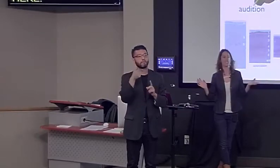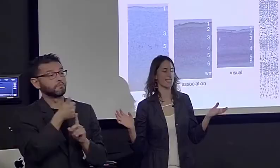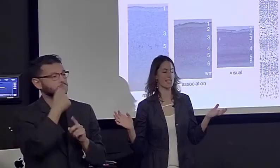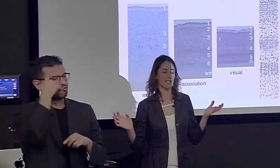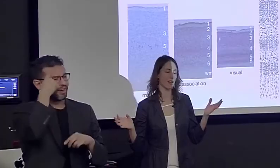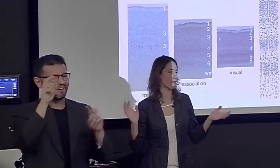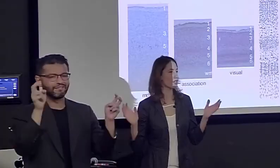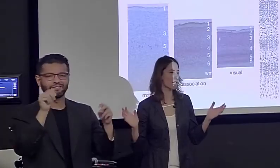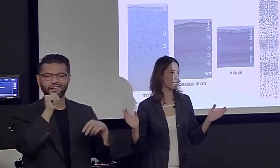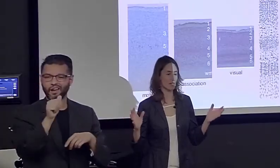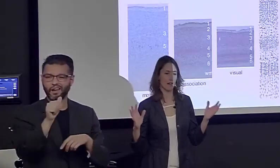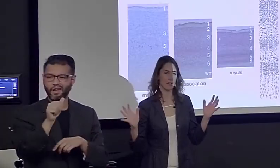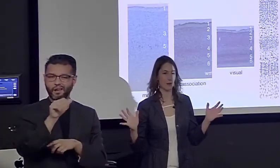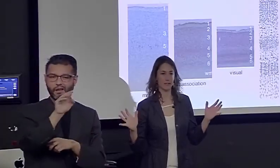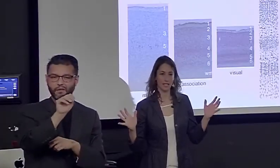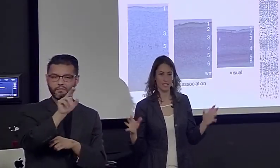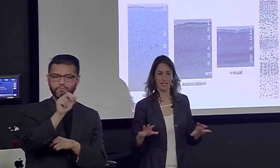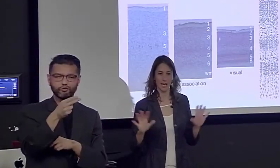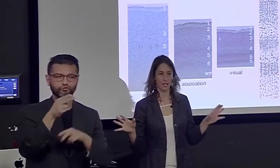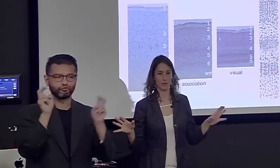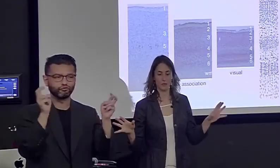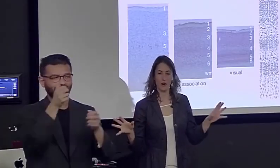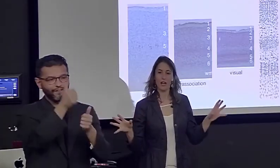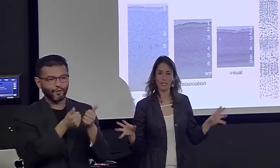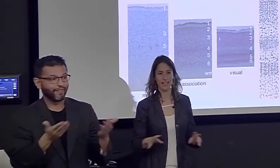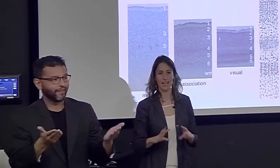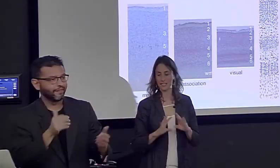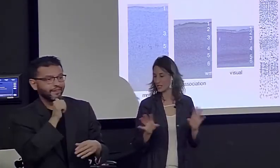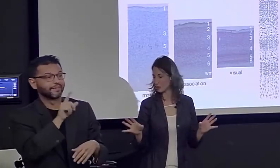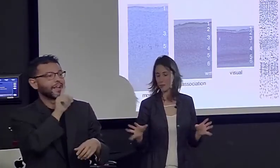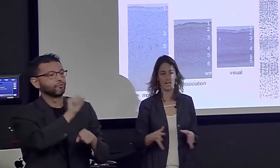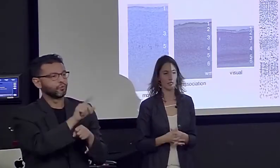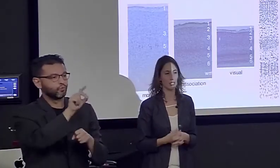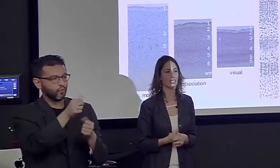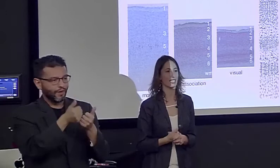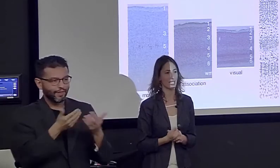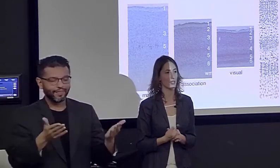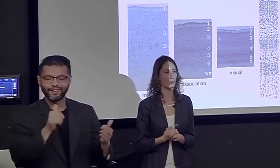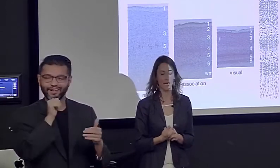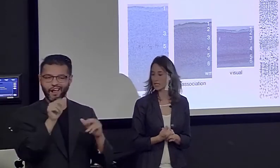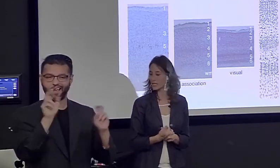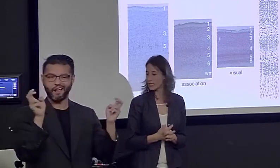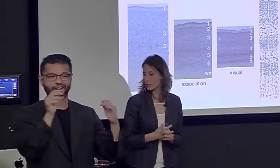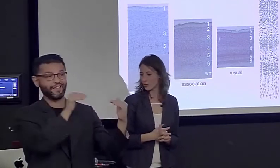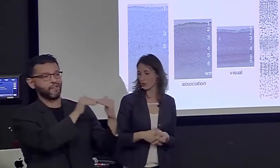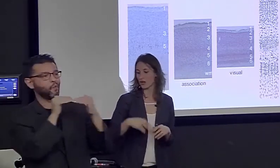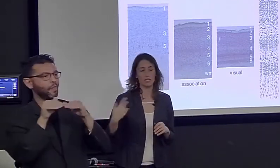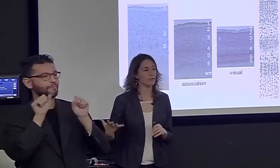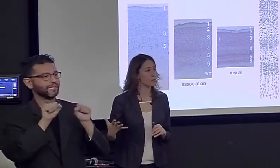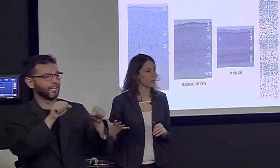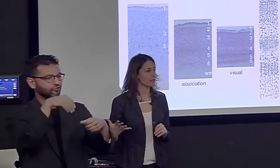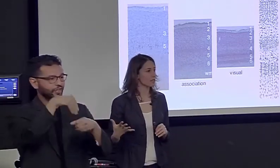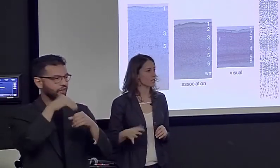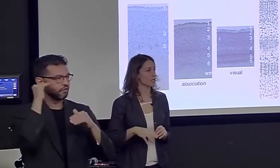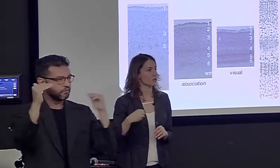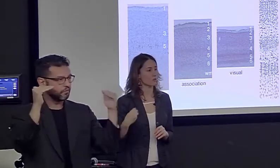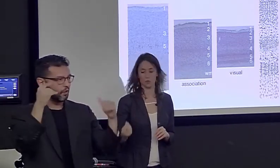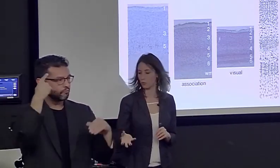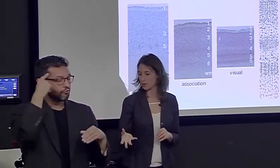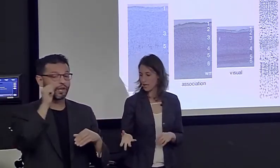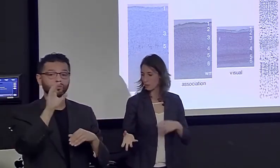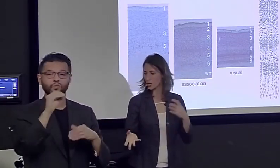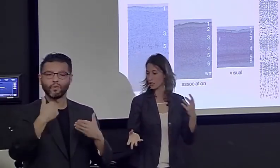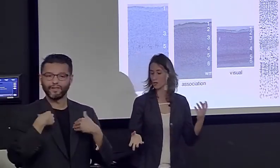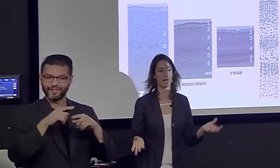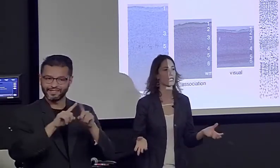mush. It's not everything does not do everything. Lashley was wrong. It's not equipotential in an adult brain. So there are different brain regions that do